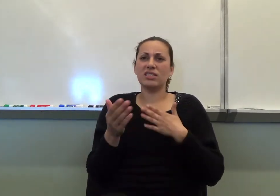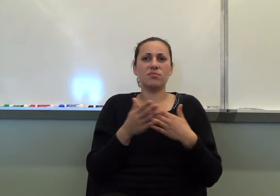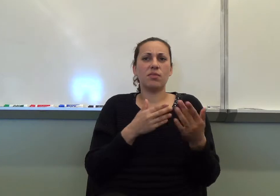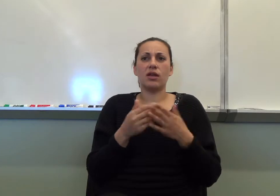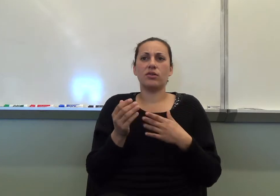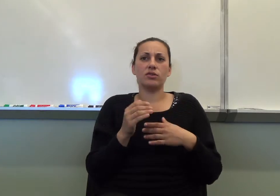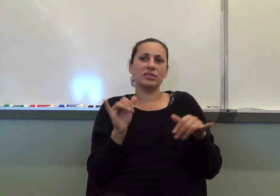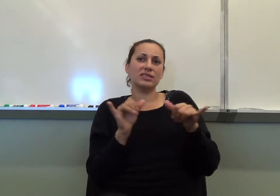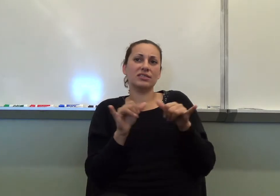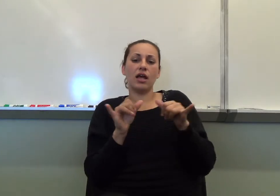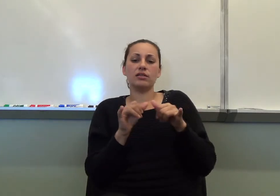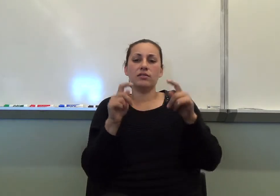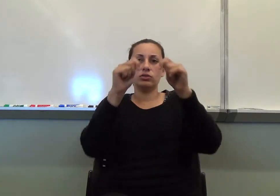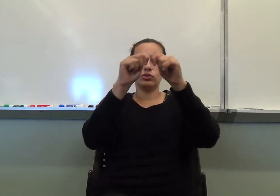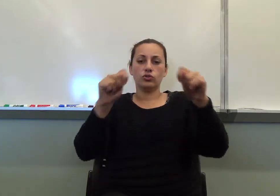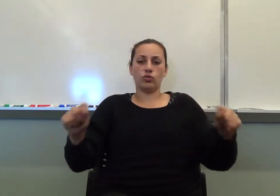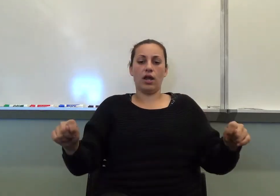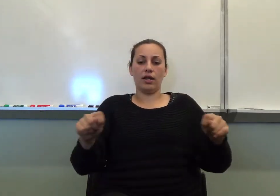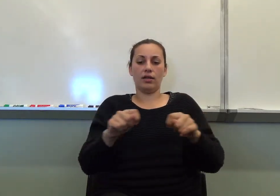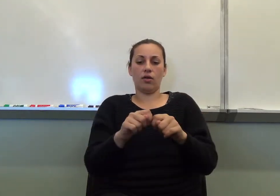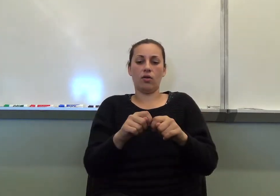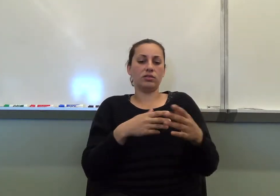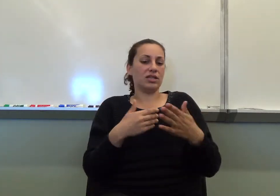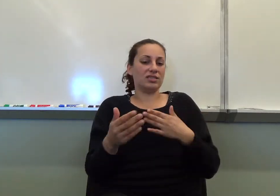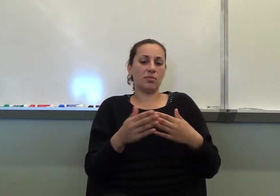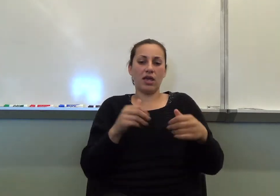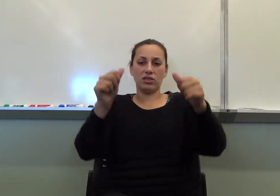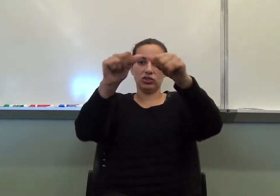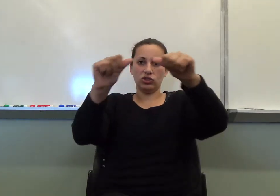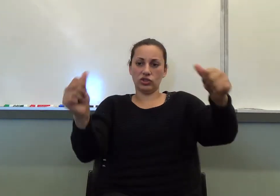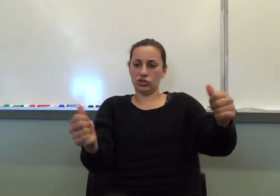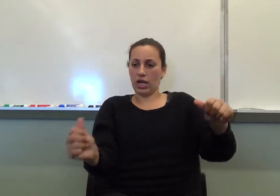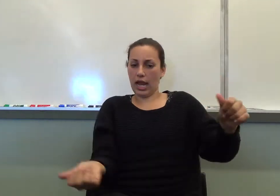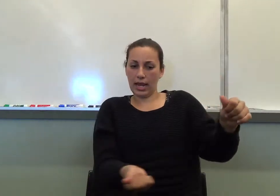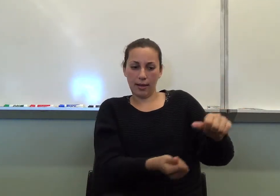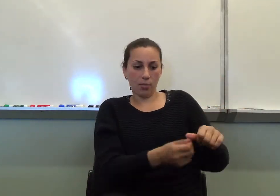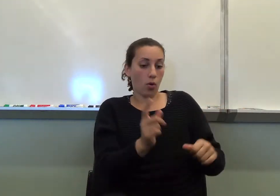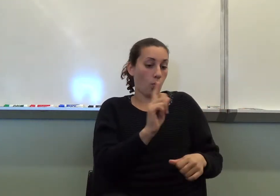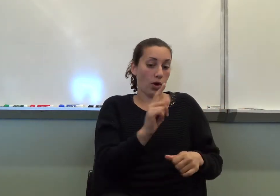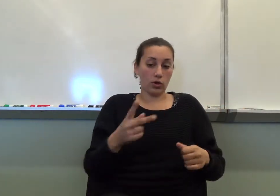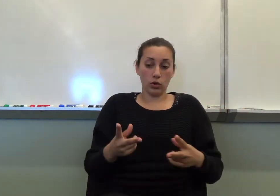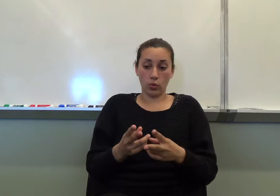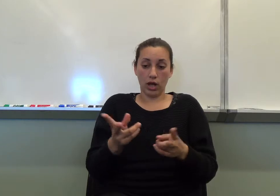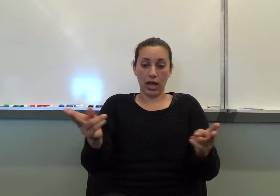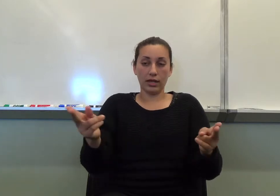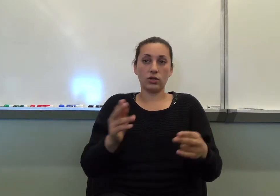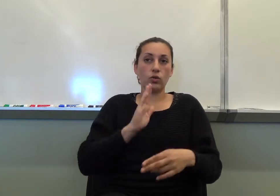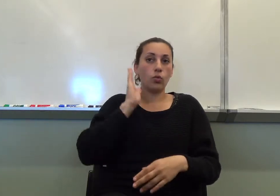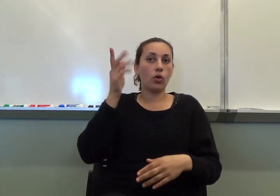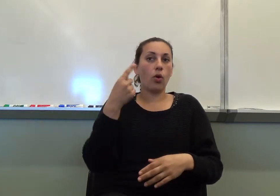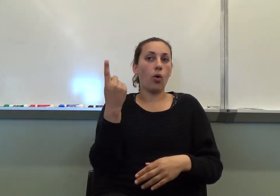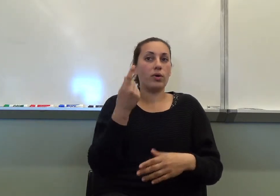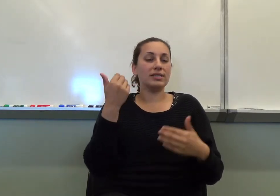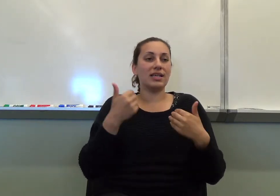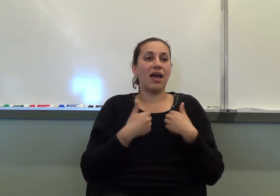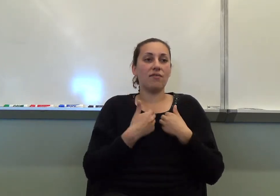what shape it is. It doesn't matter where you cut it. You will always get the 3 angles of a triangle adding up to a straight